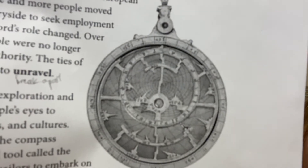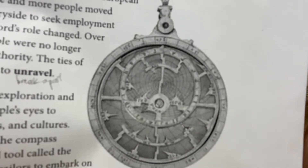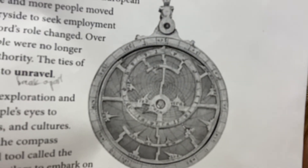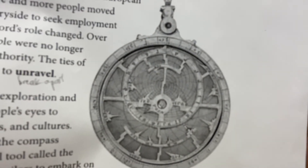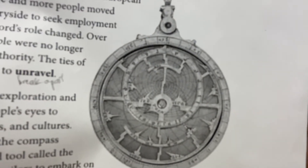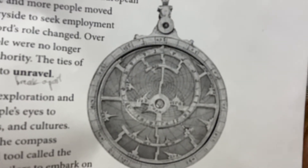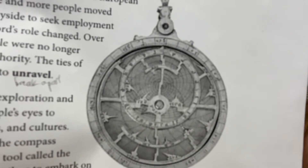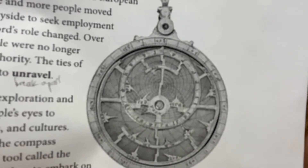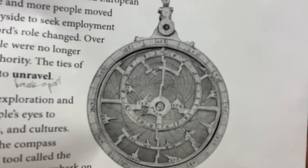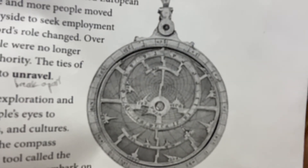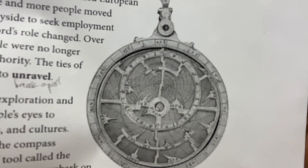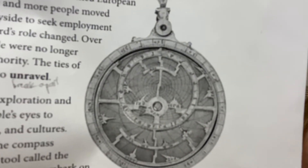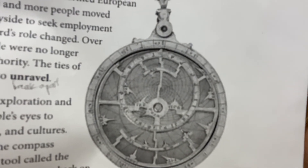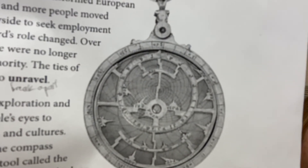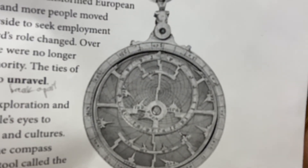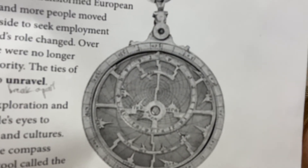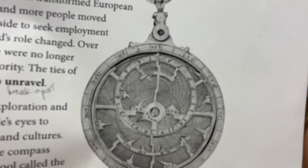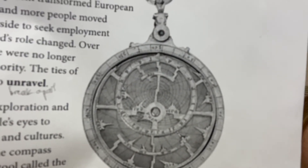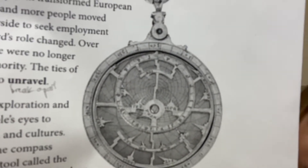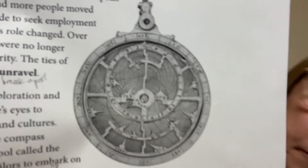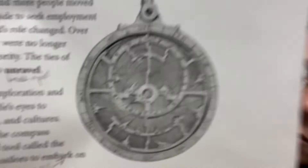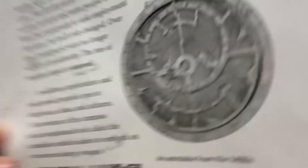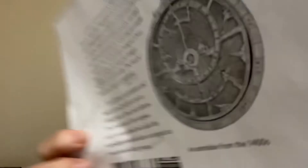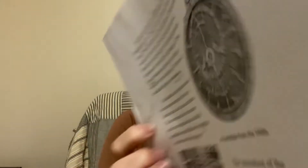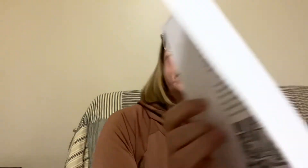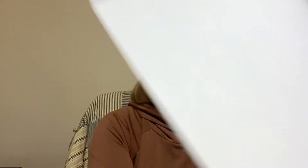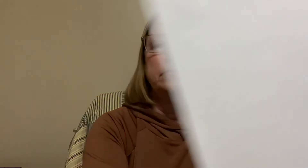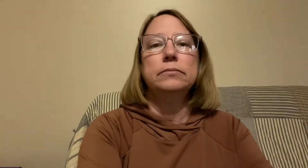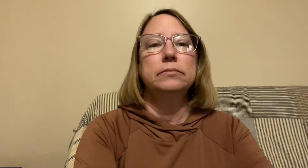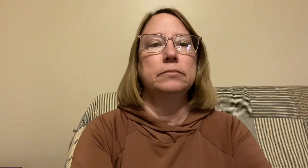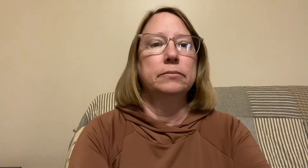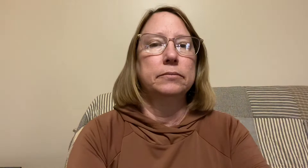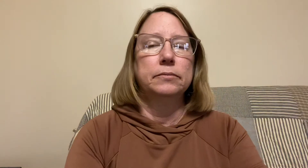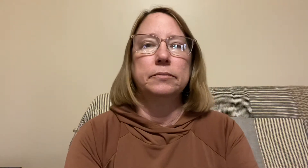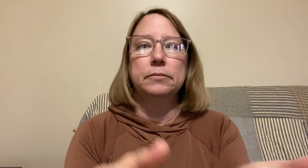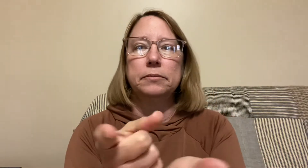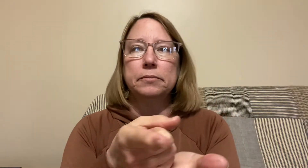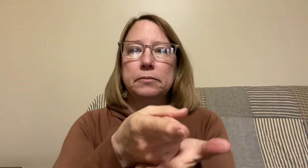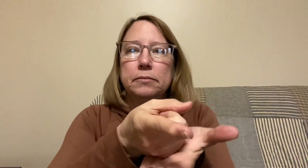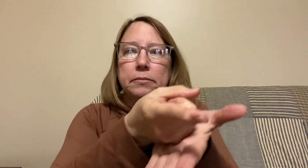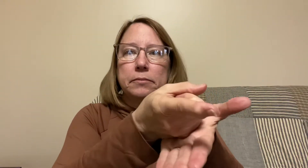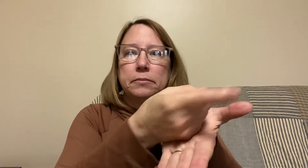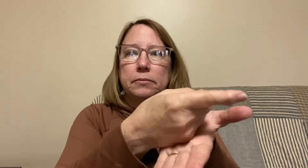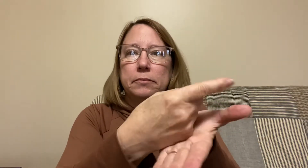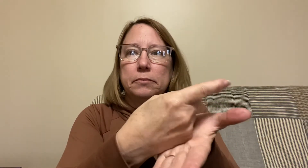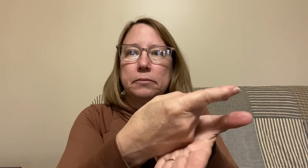was a tool used to help sailors